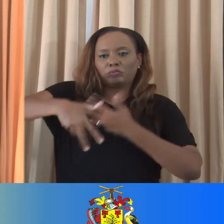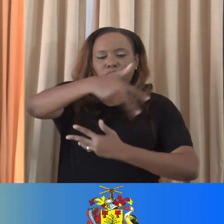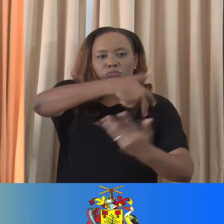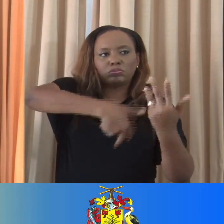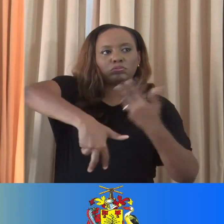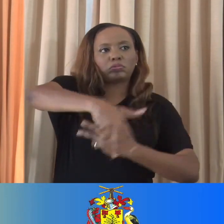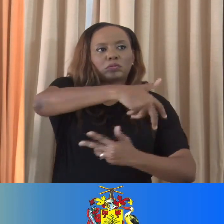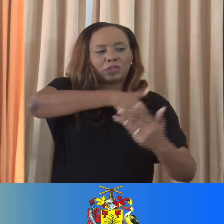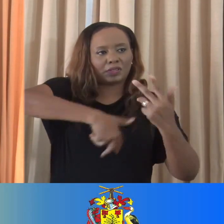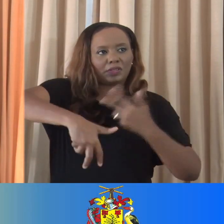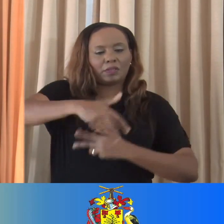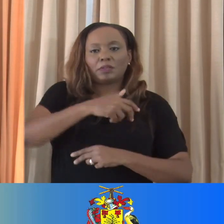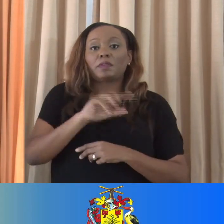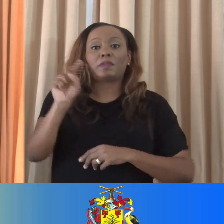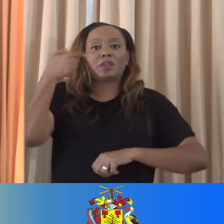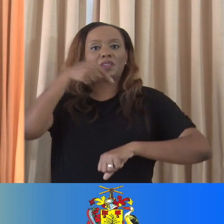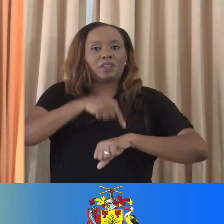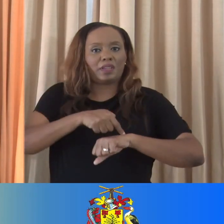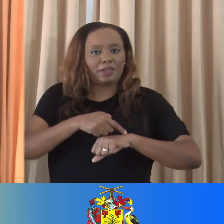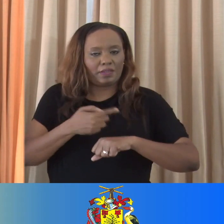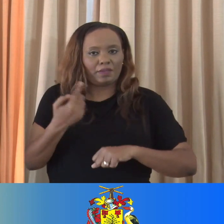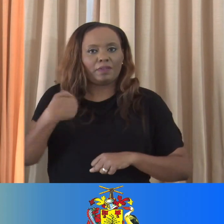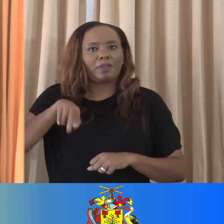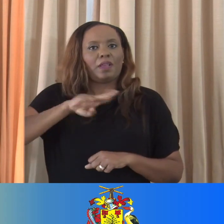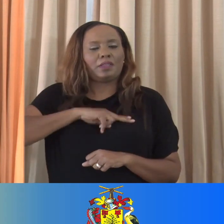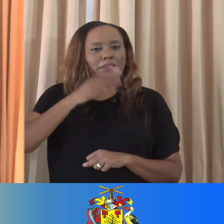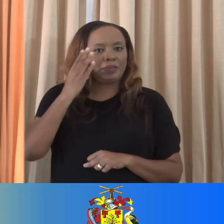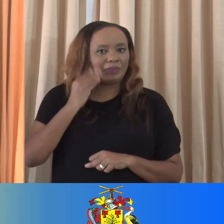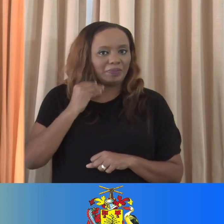was a logistical first for us, and